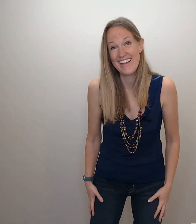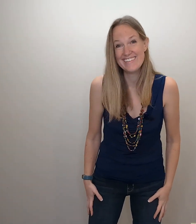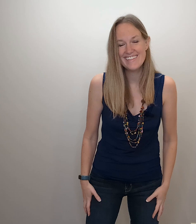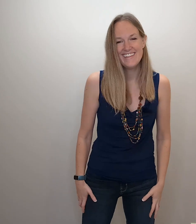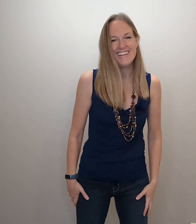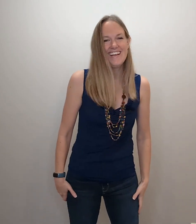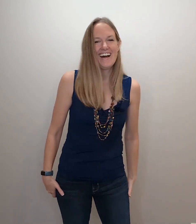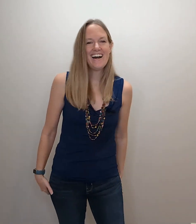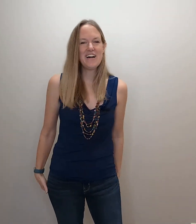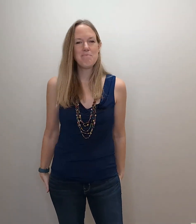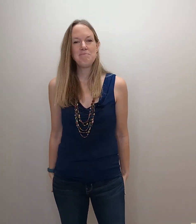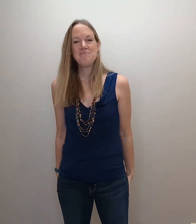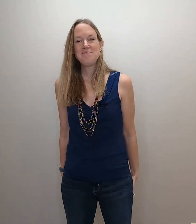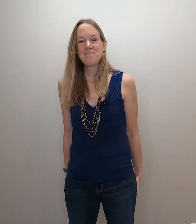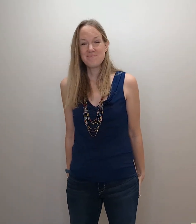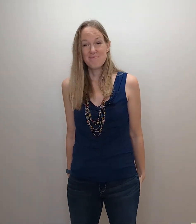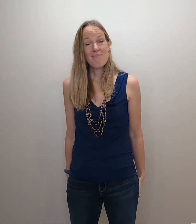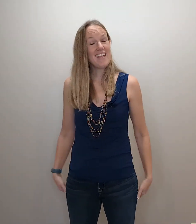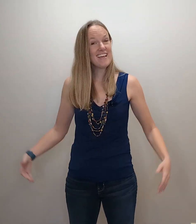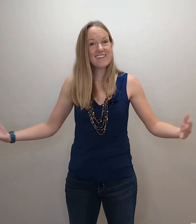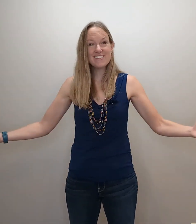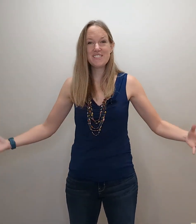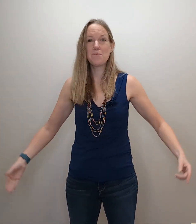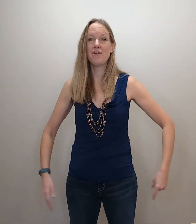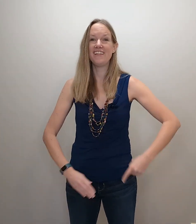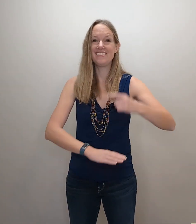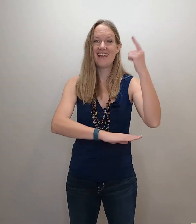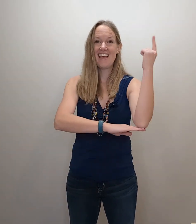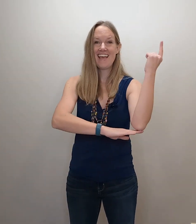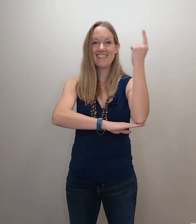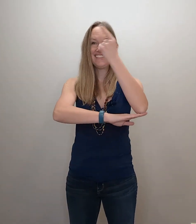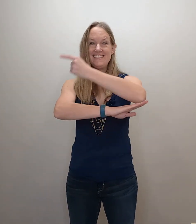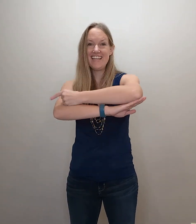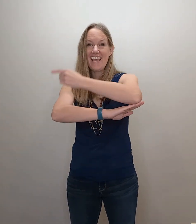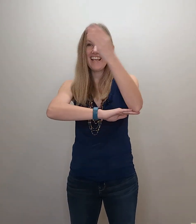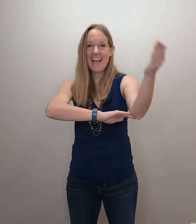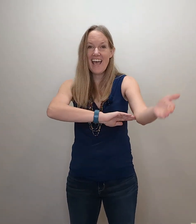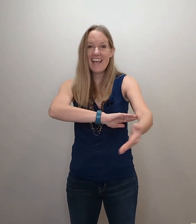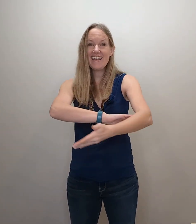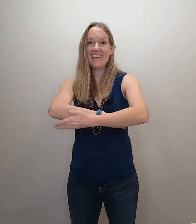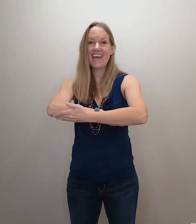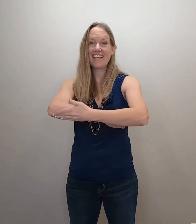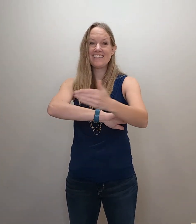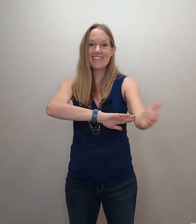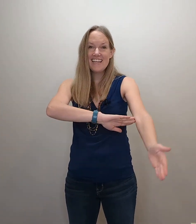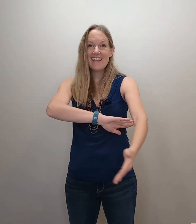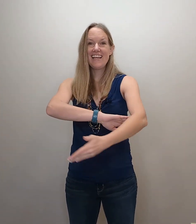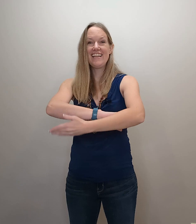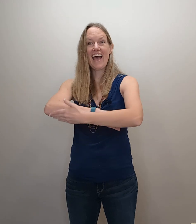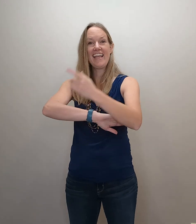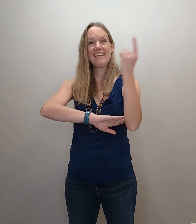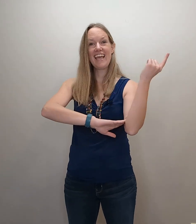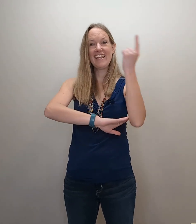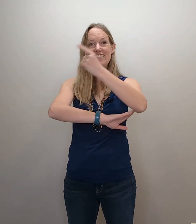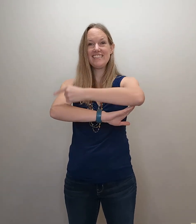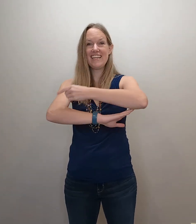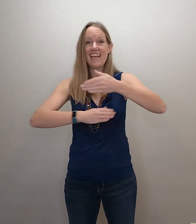forget. And then it goes to the bridge. Day and night, night and